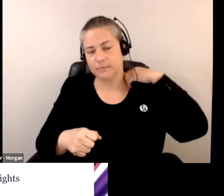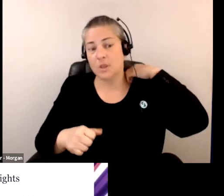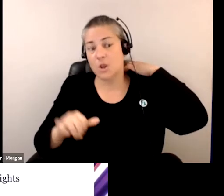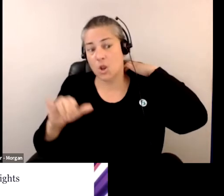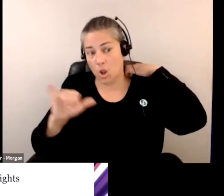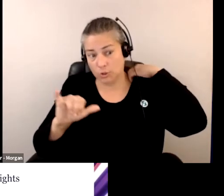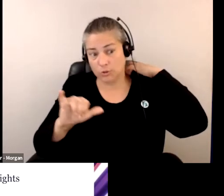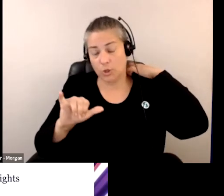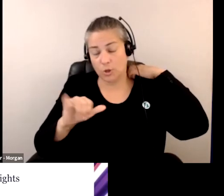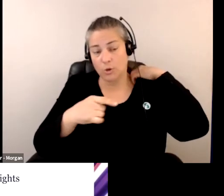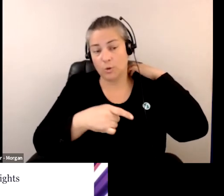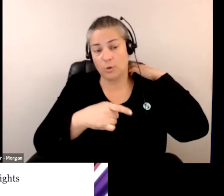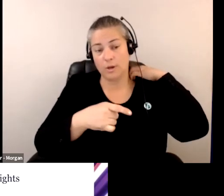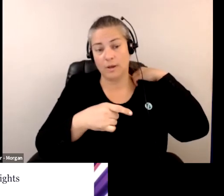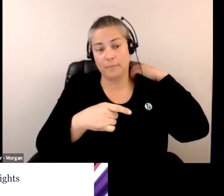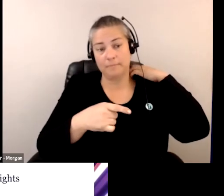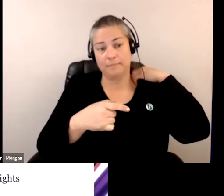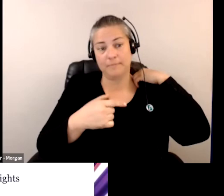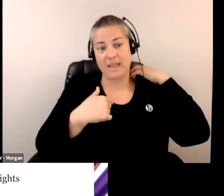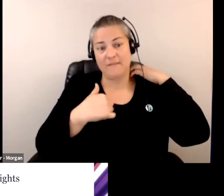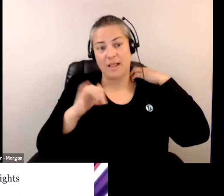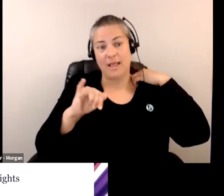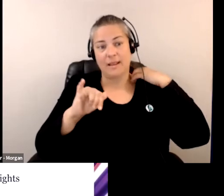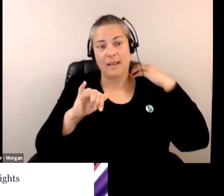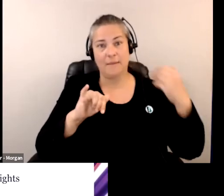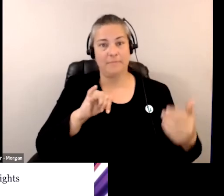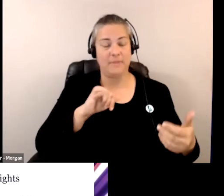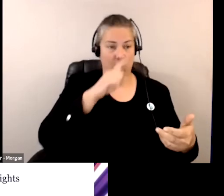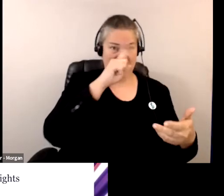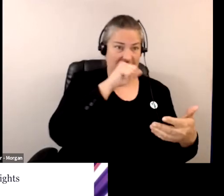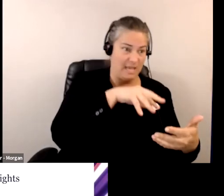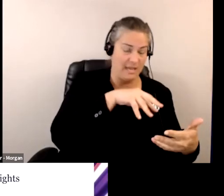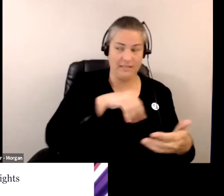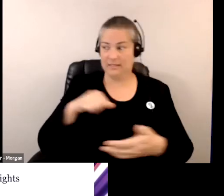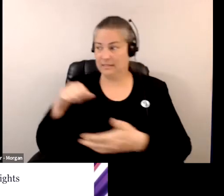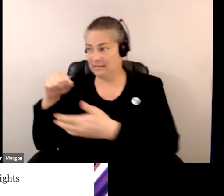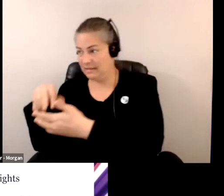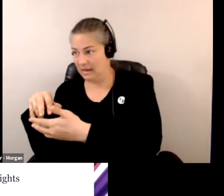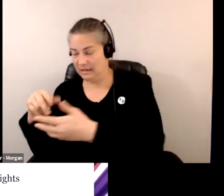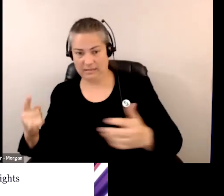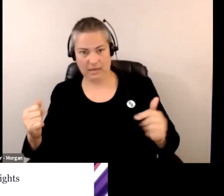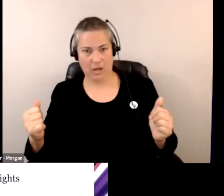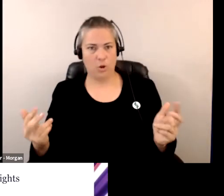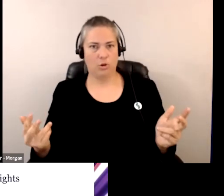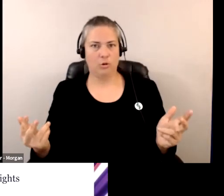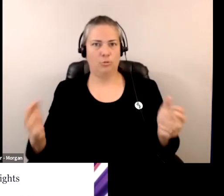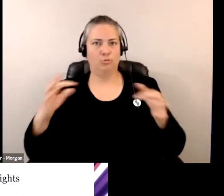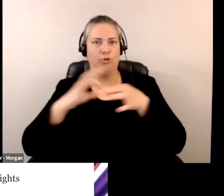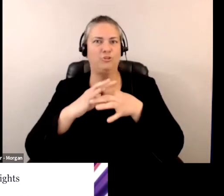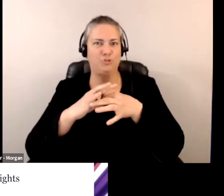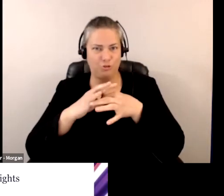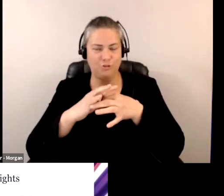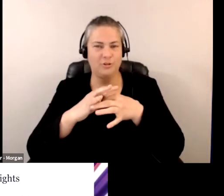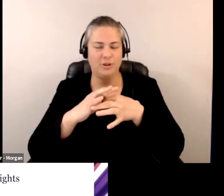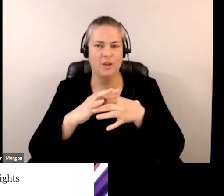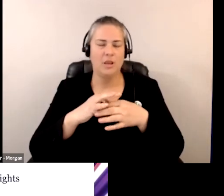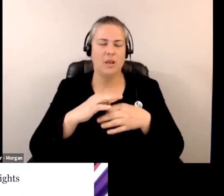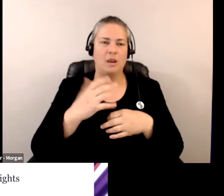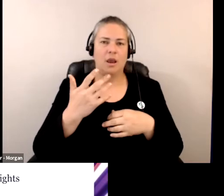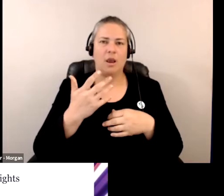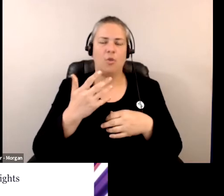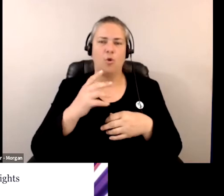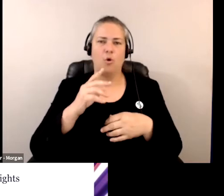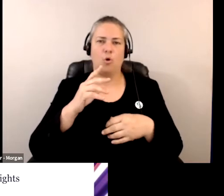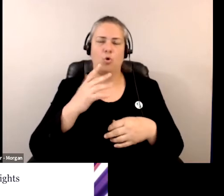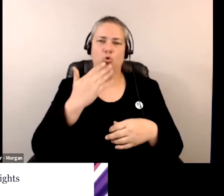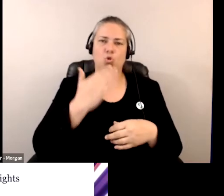bridging studies and studies to assess the quality of the data that can be collected with these new sources and